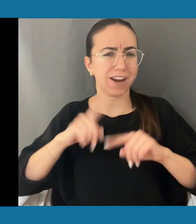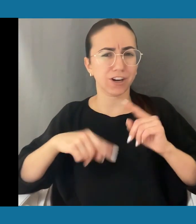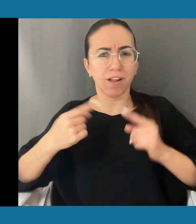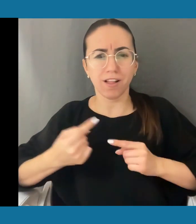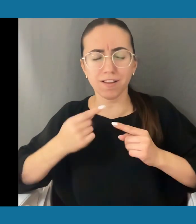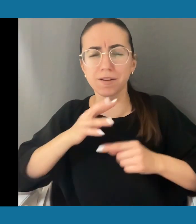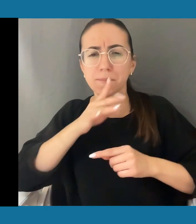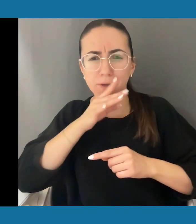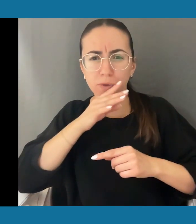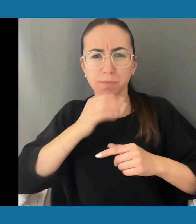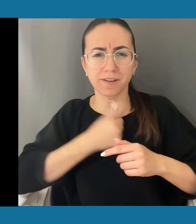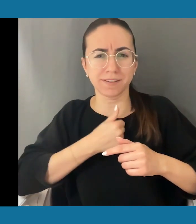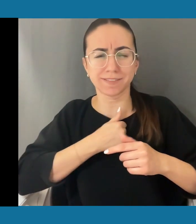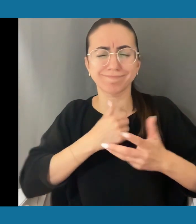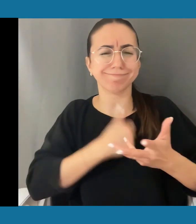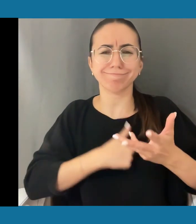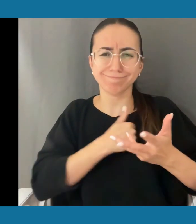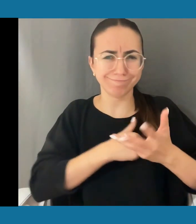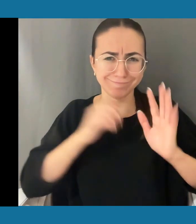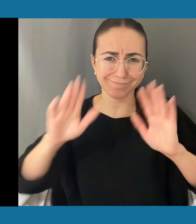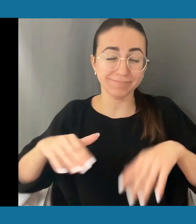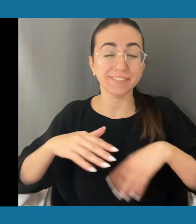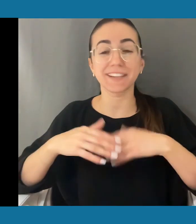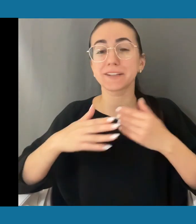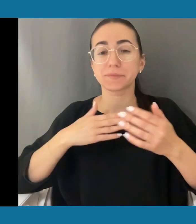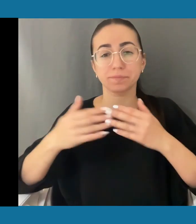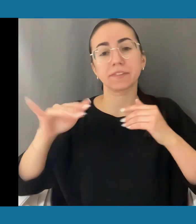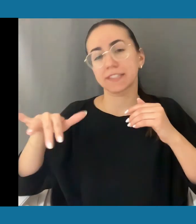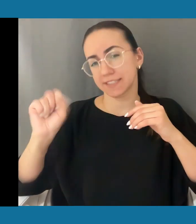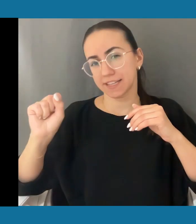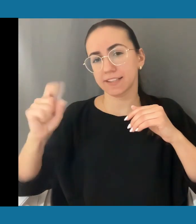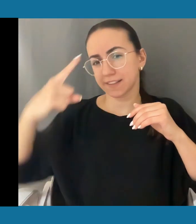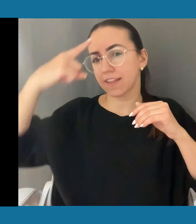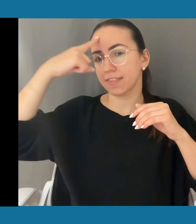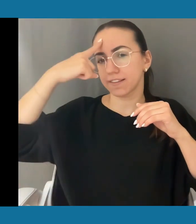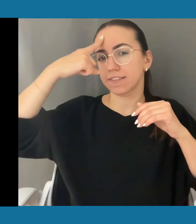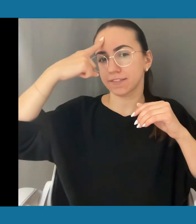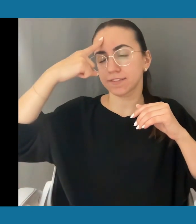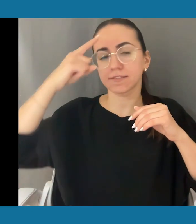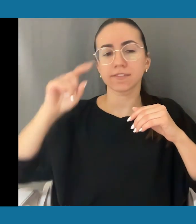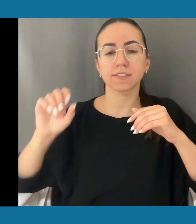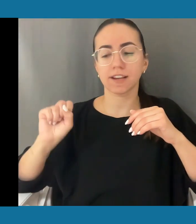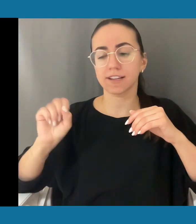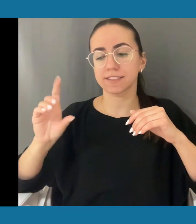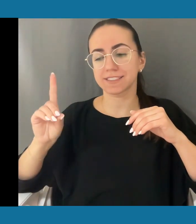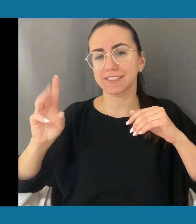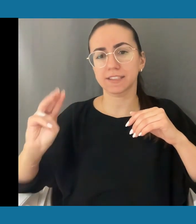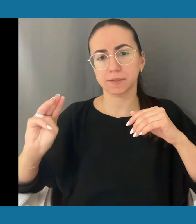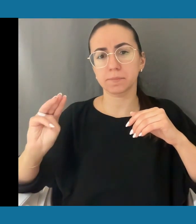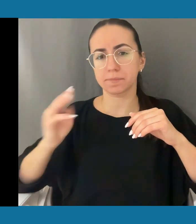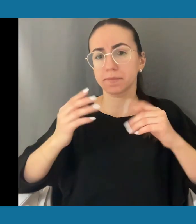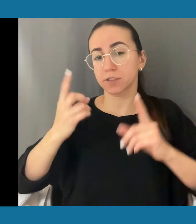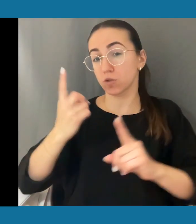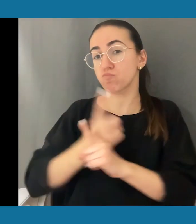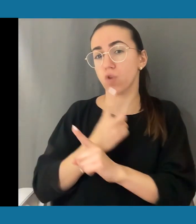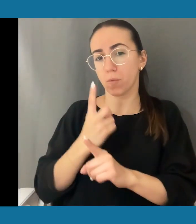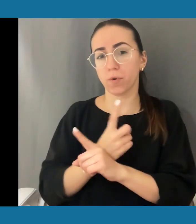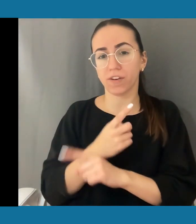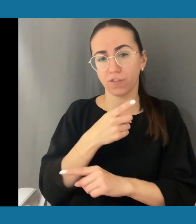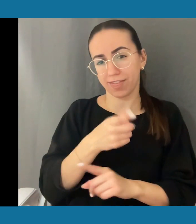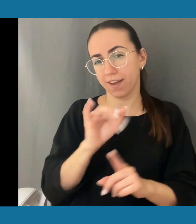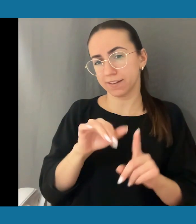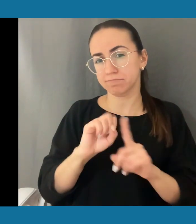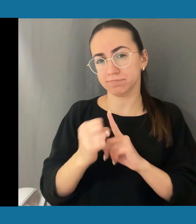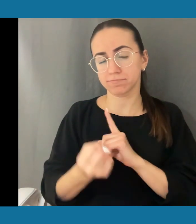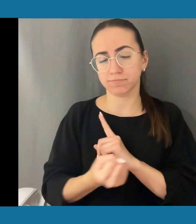myself. But yes, I think an SDM would be appropriate in this scenario, since